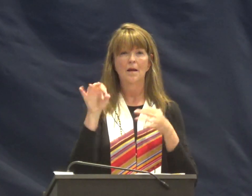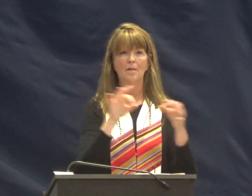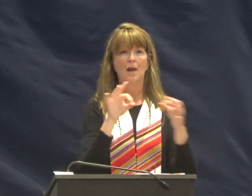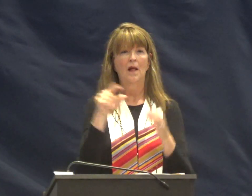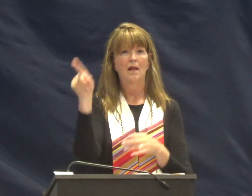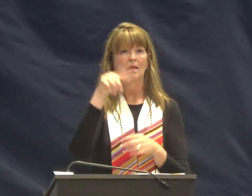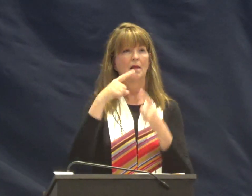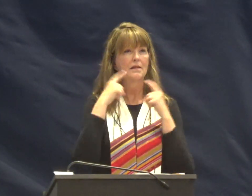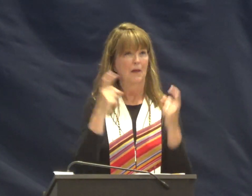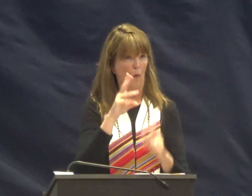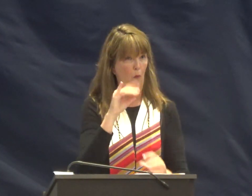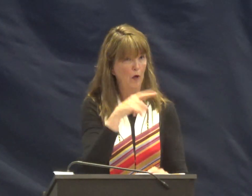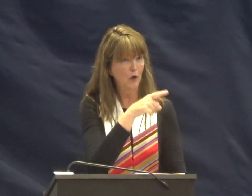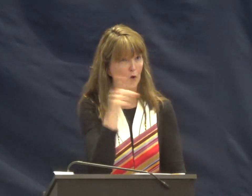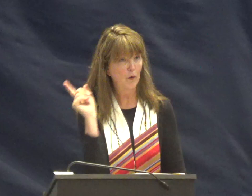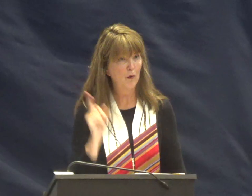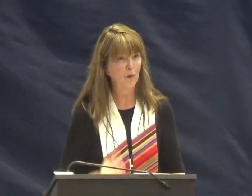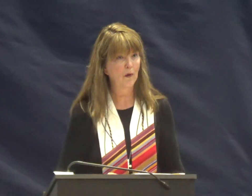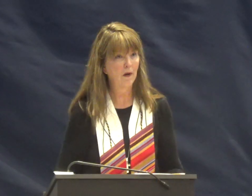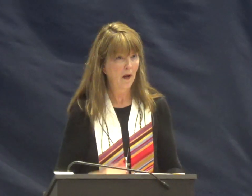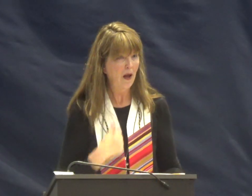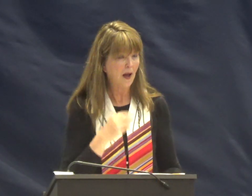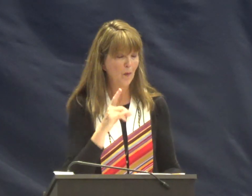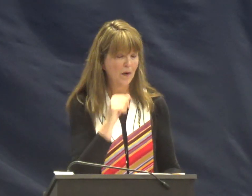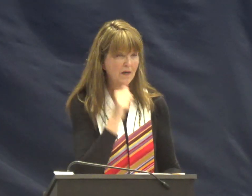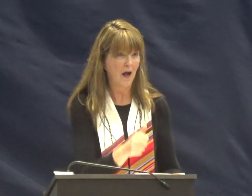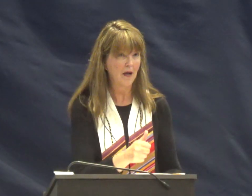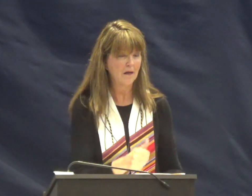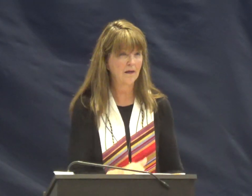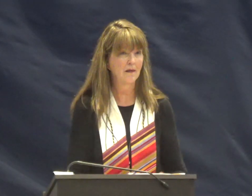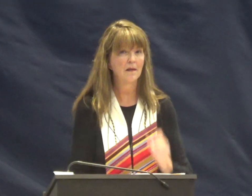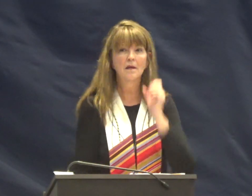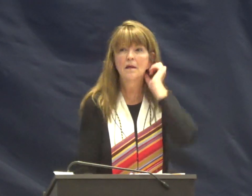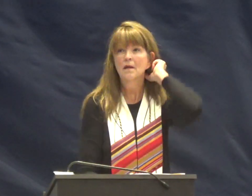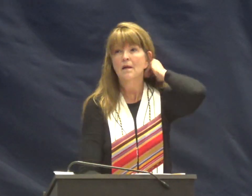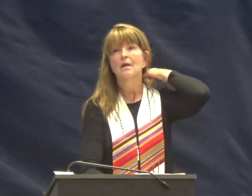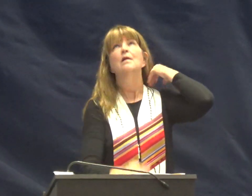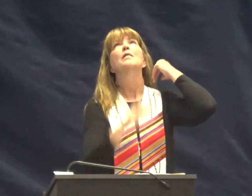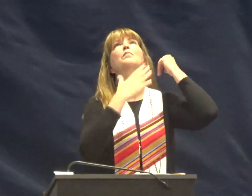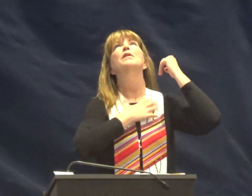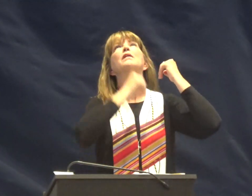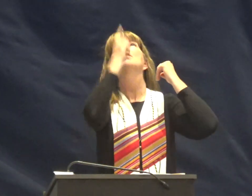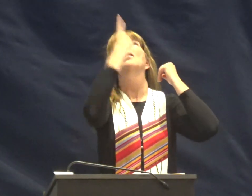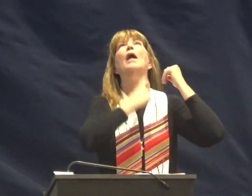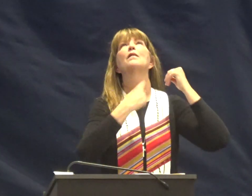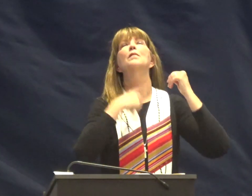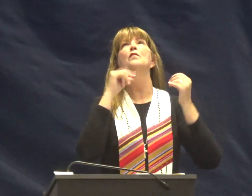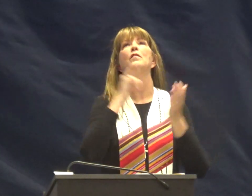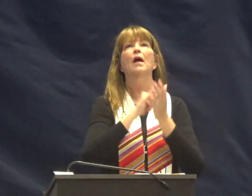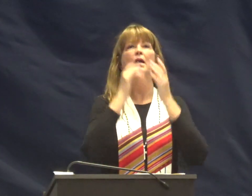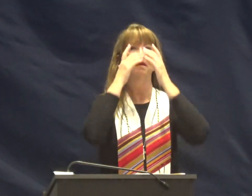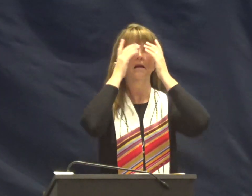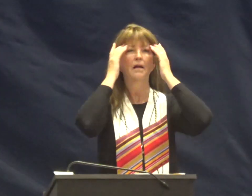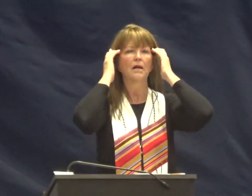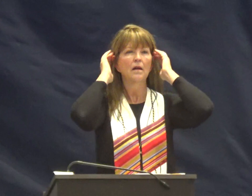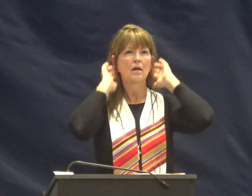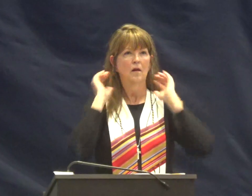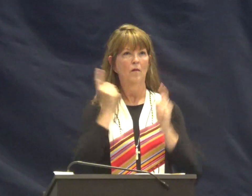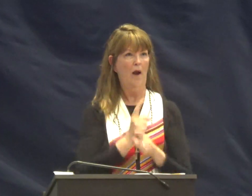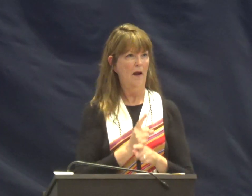Would you all pack your bags and go to an ISIS-controlled country and prophesy? I wouldn't. Please, God, don't ask me to do